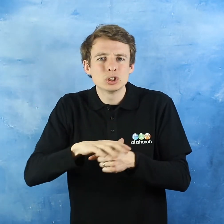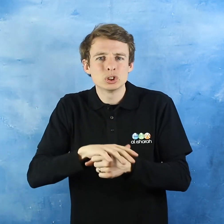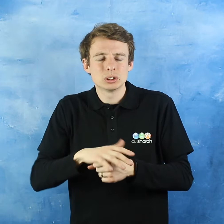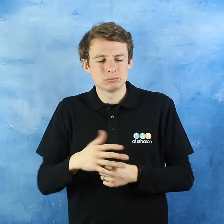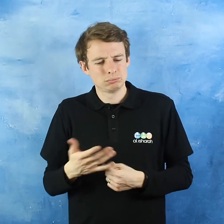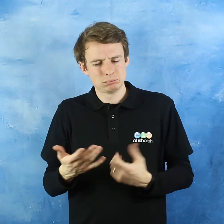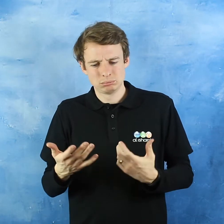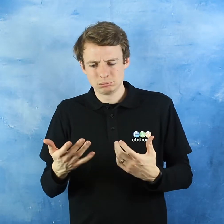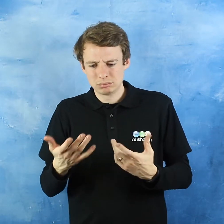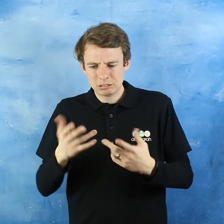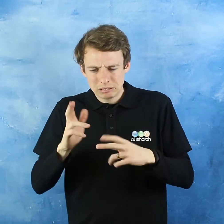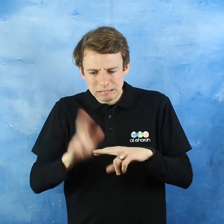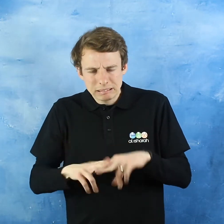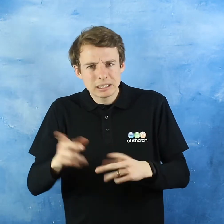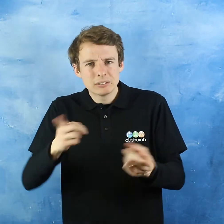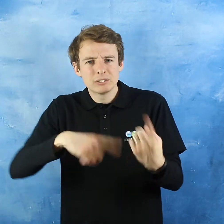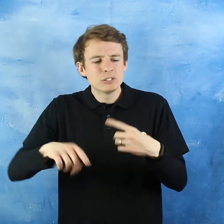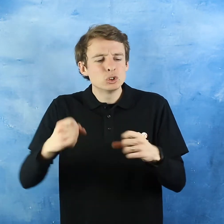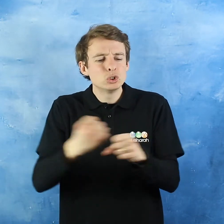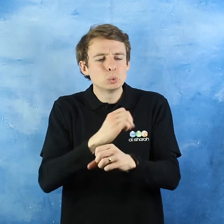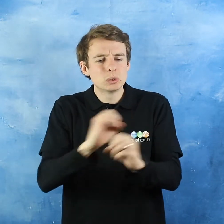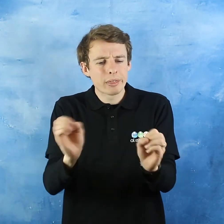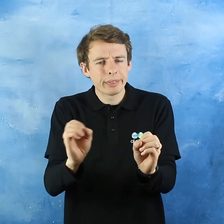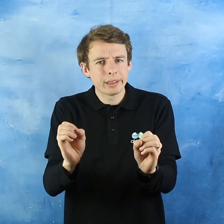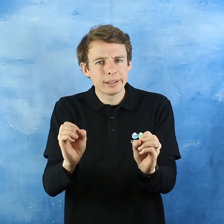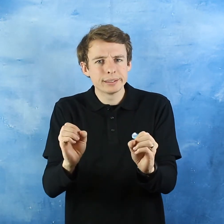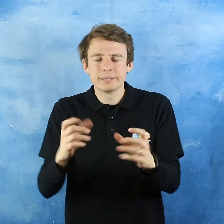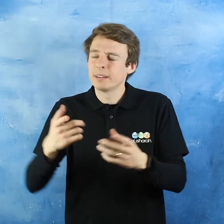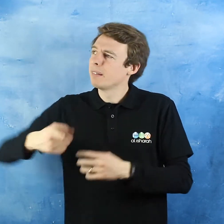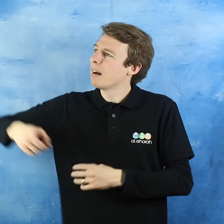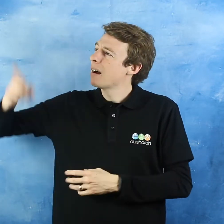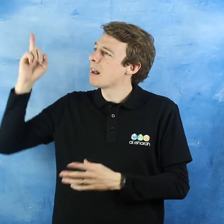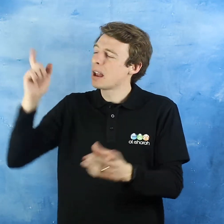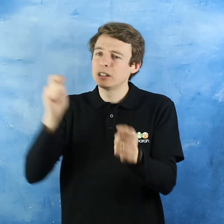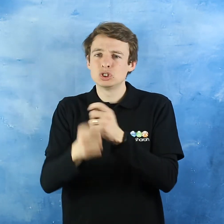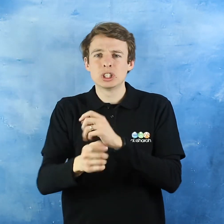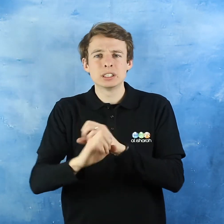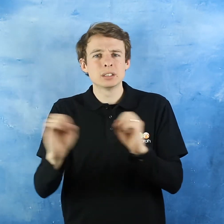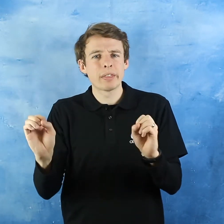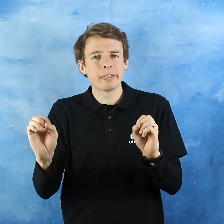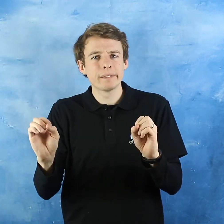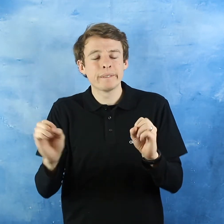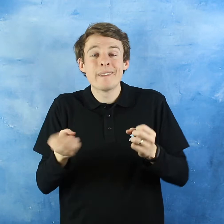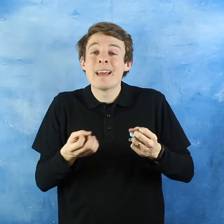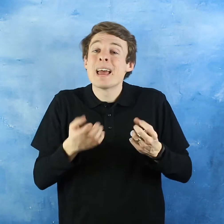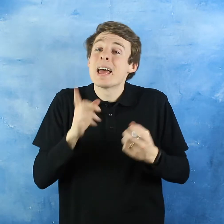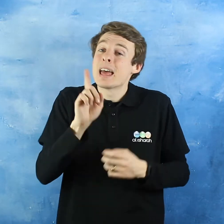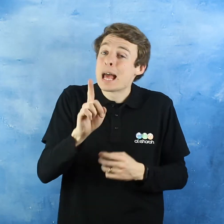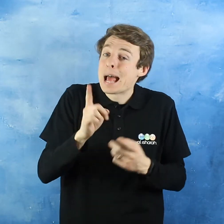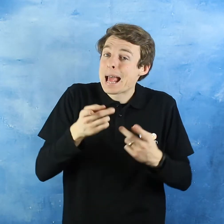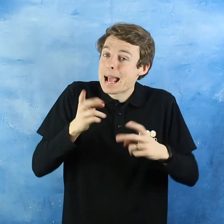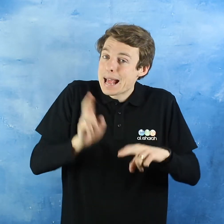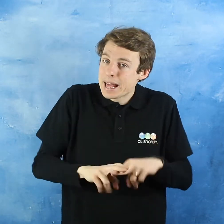change themselves. Then Allah's rahmah, it comes. We need to come to Allah subhanahu wa ta'ala. So this